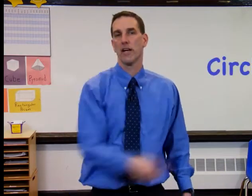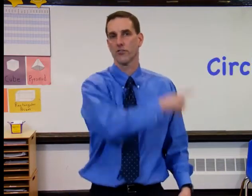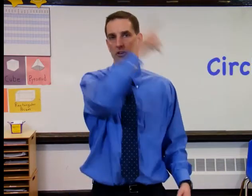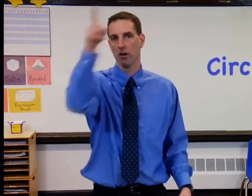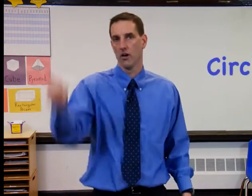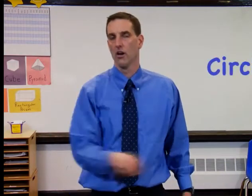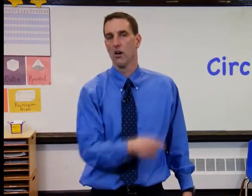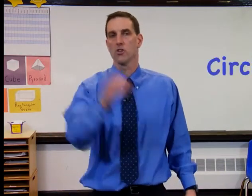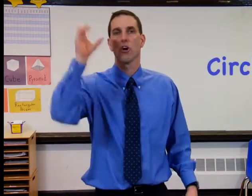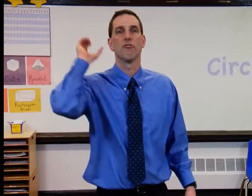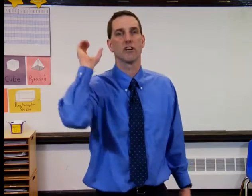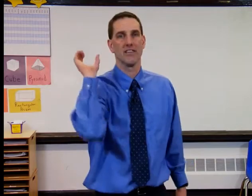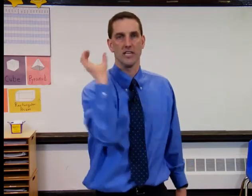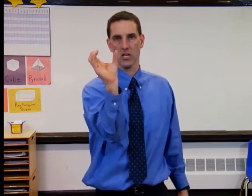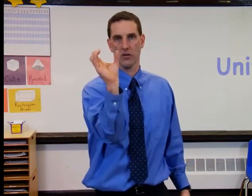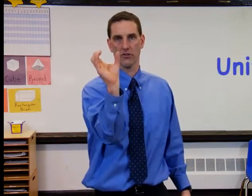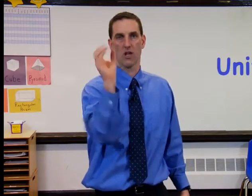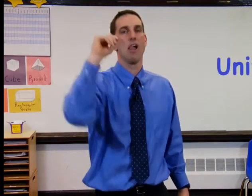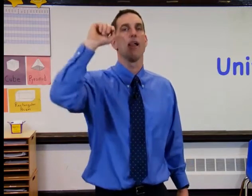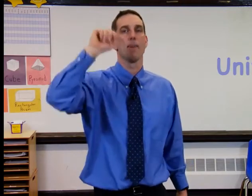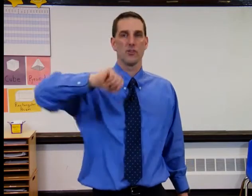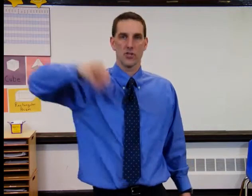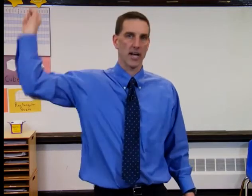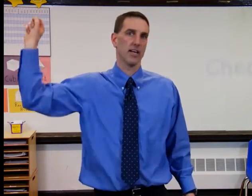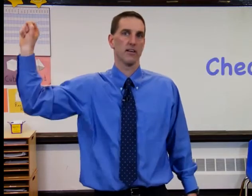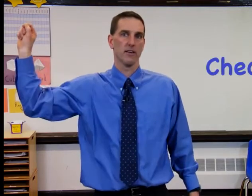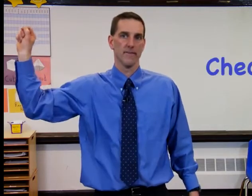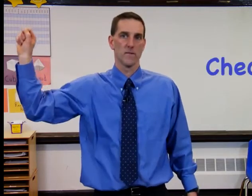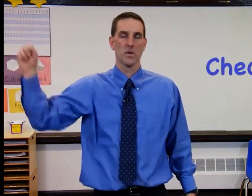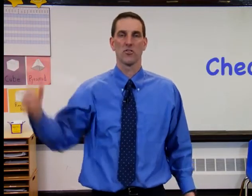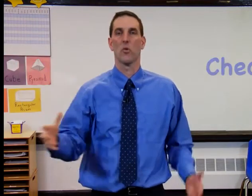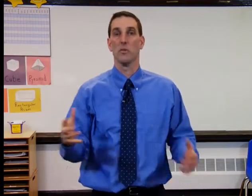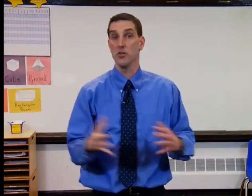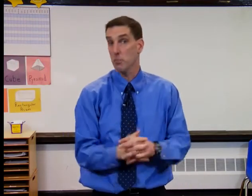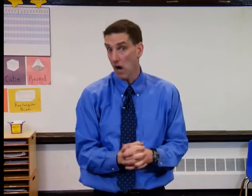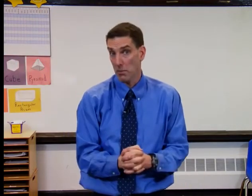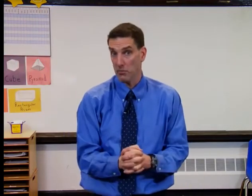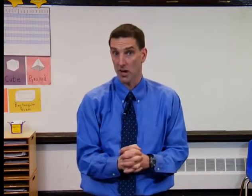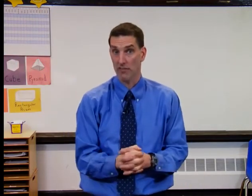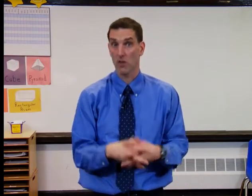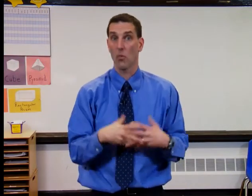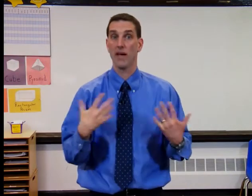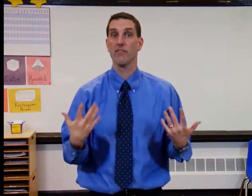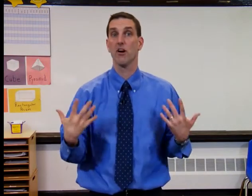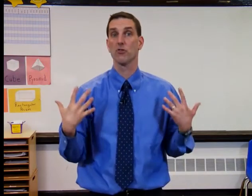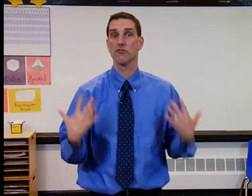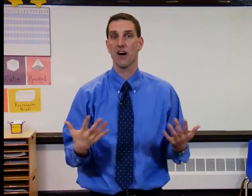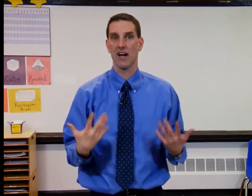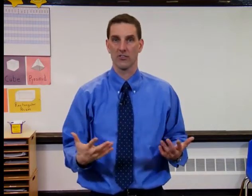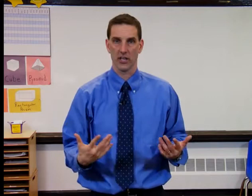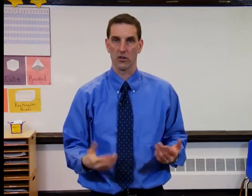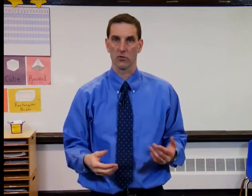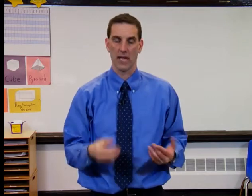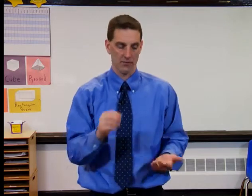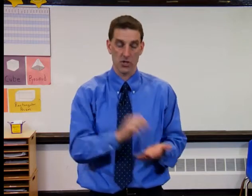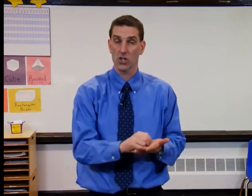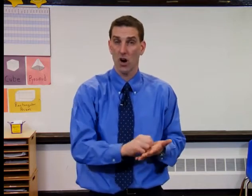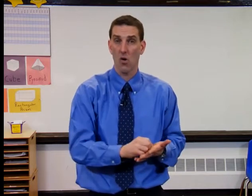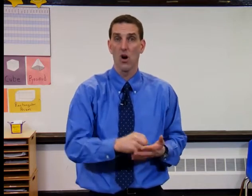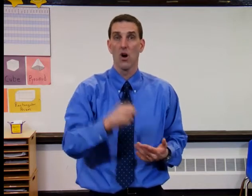answer. Don't forget the units. Check it. So when we do problem solving, we have those 5 signals. We have show what